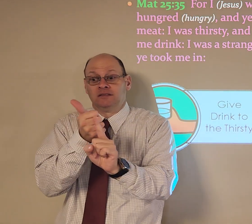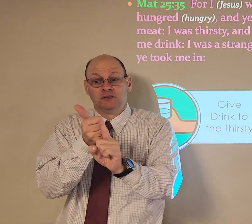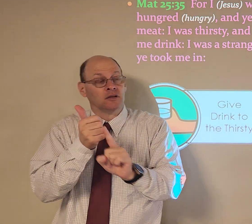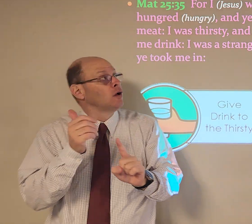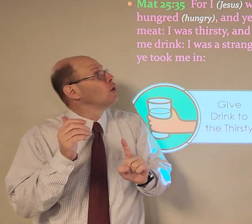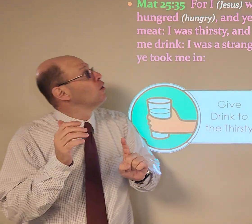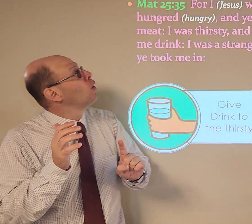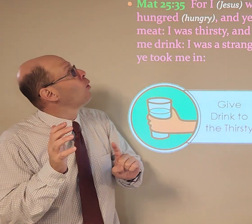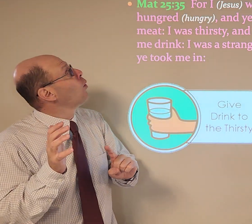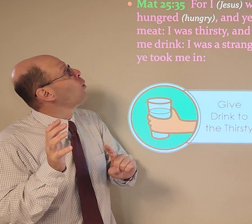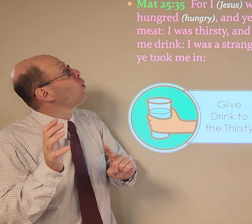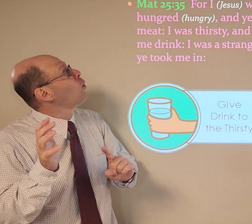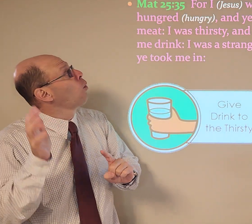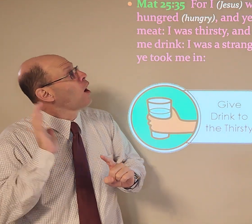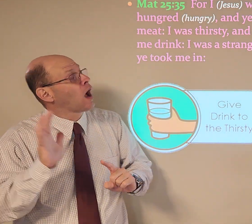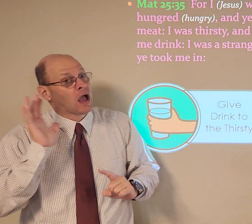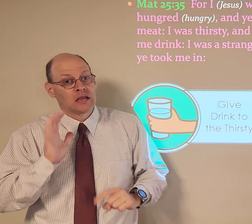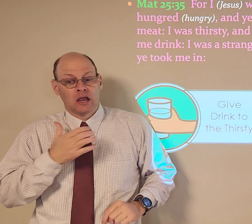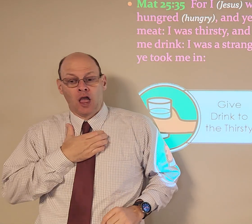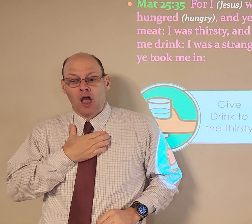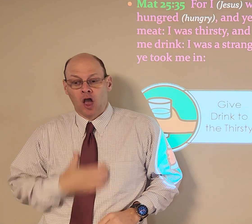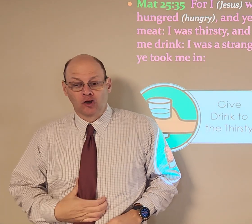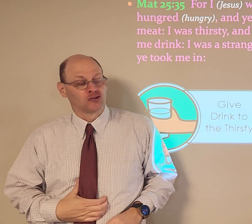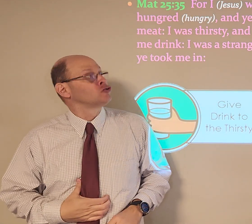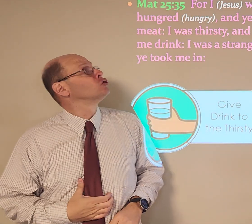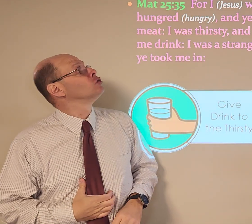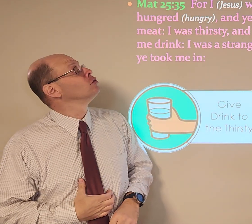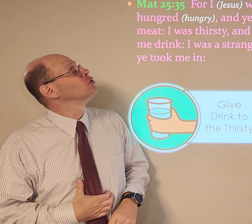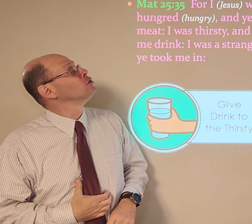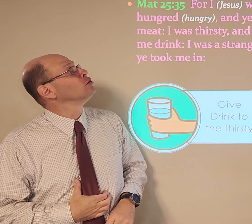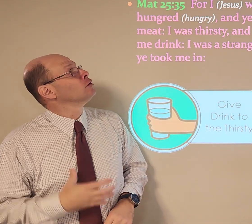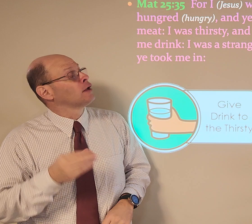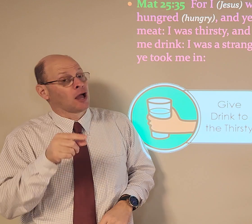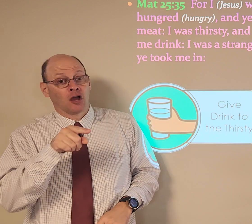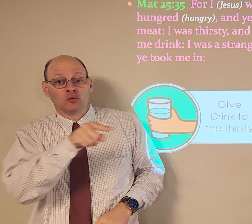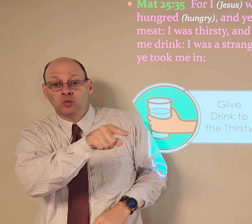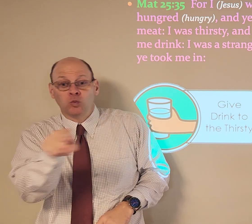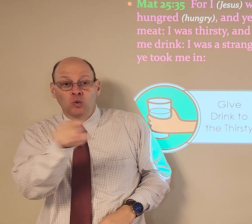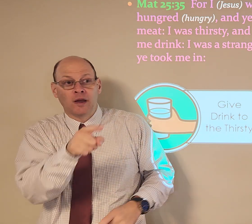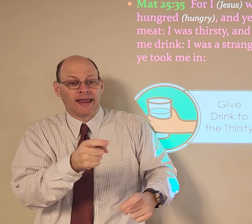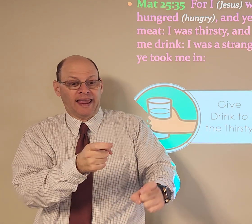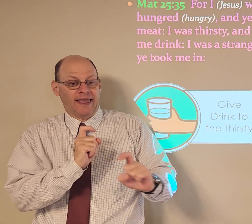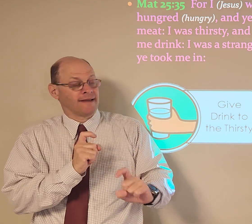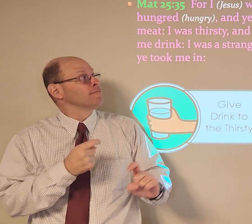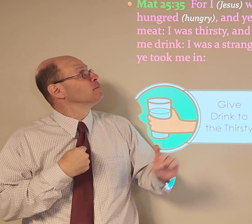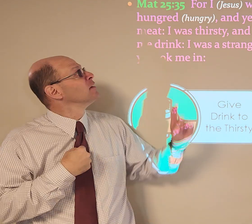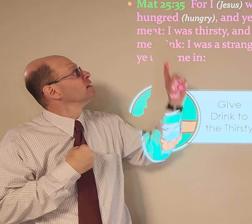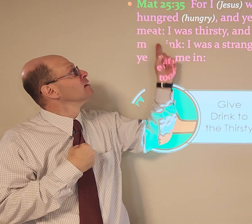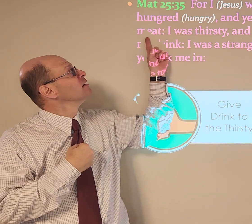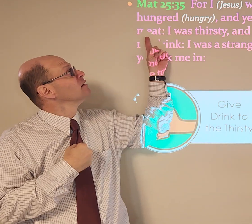35. "For I," meaning Jesus, "wasn't hungered, and ye gave me